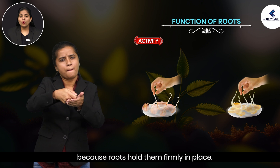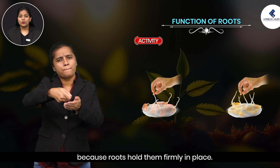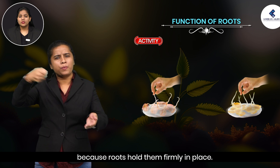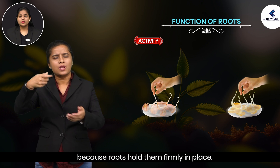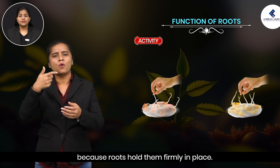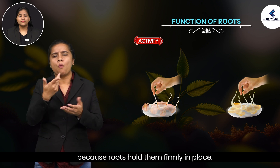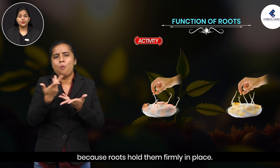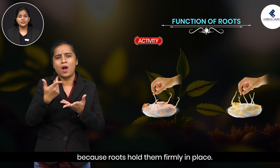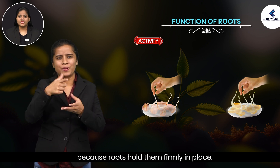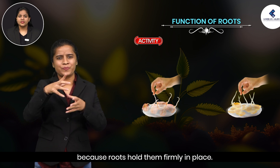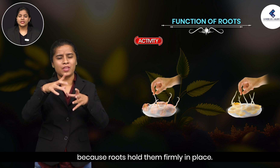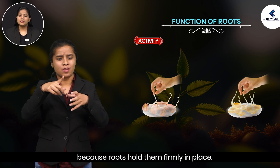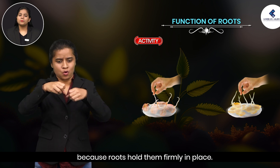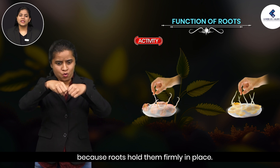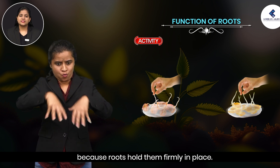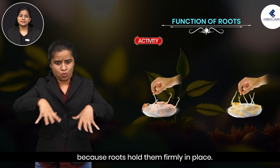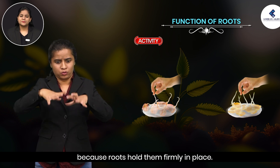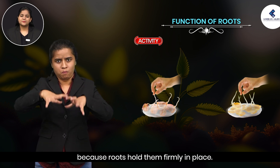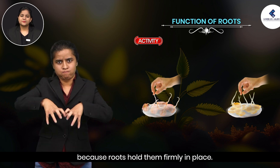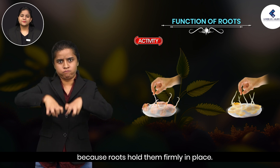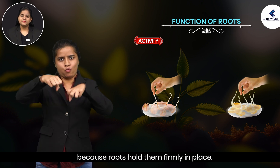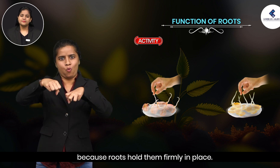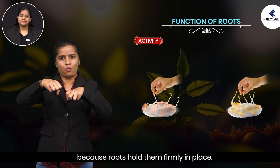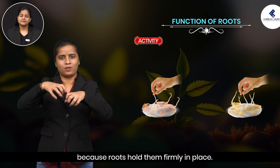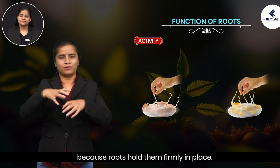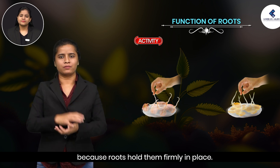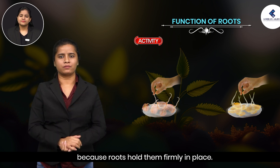roots hold them firmly in place.